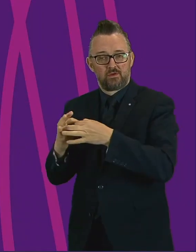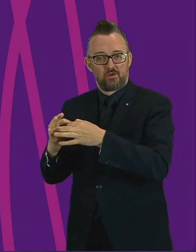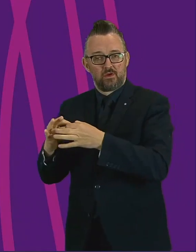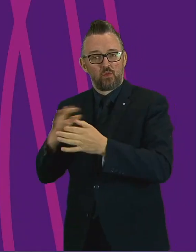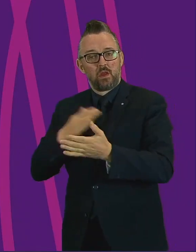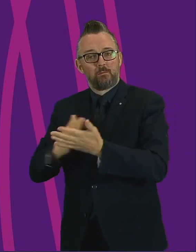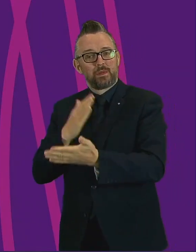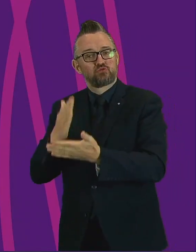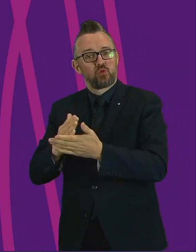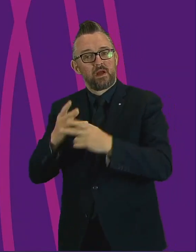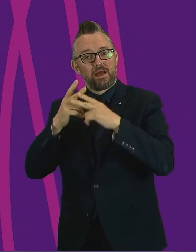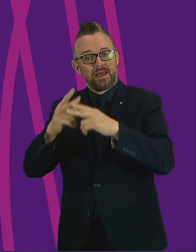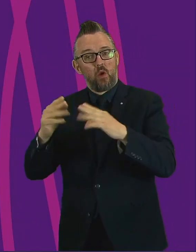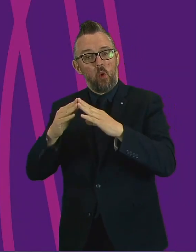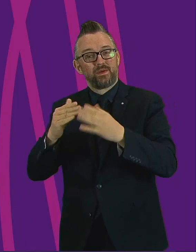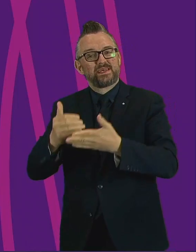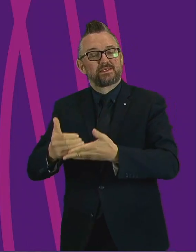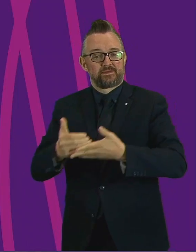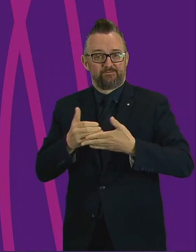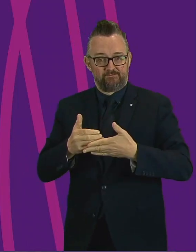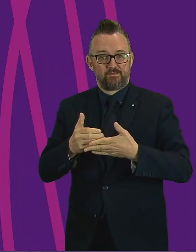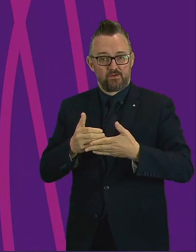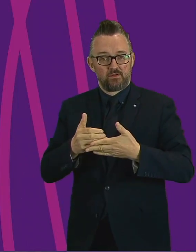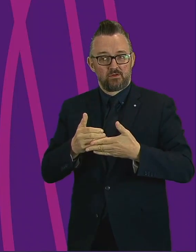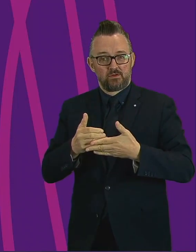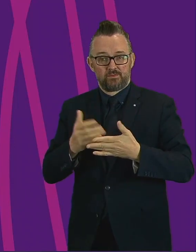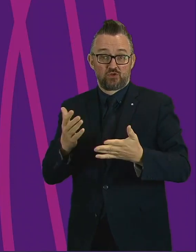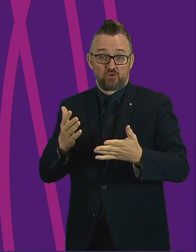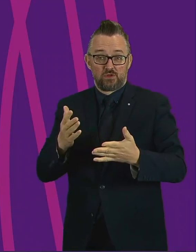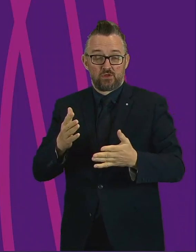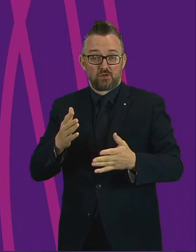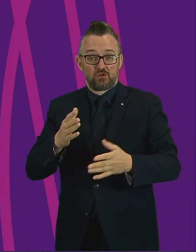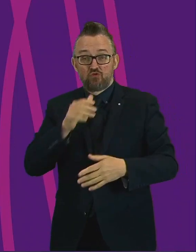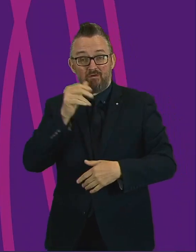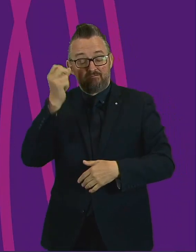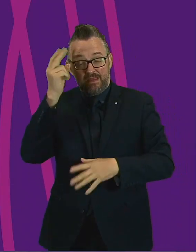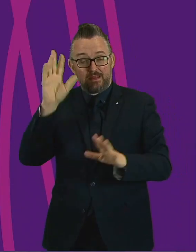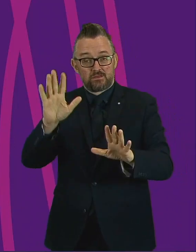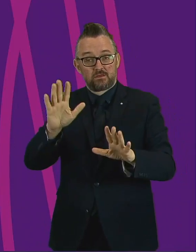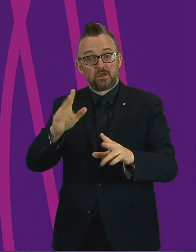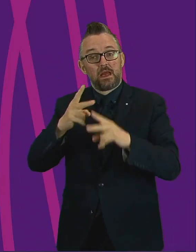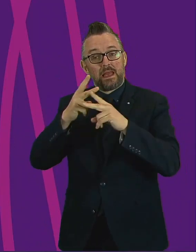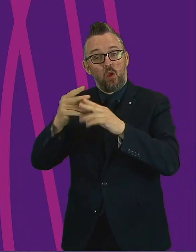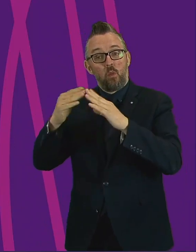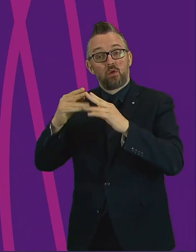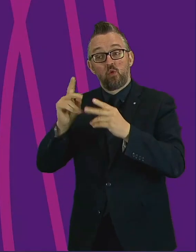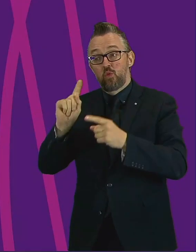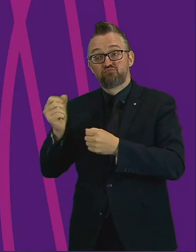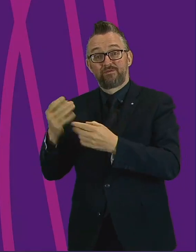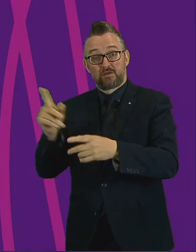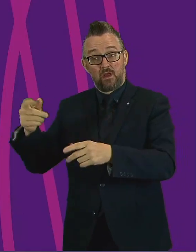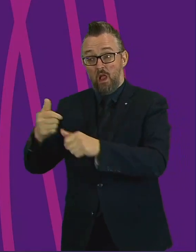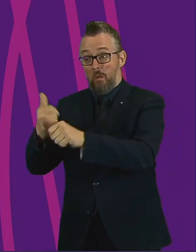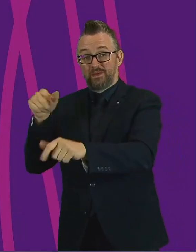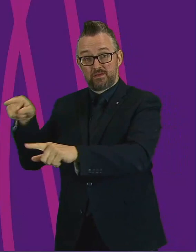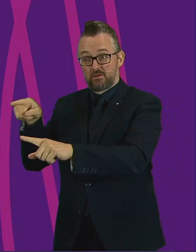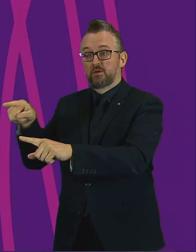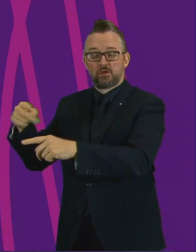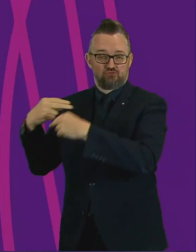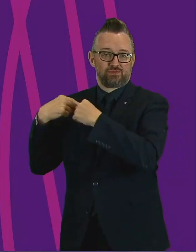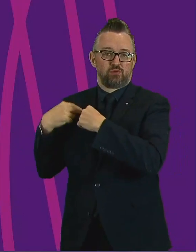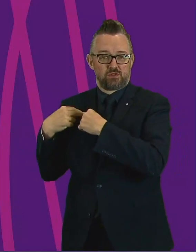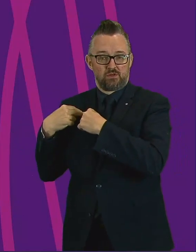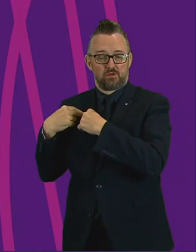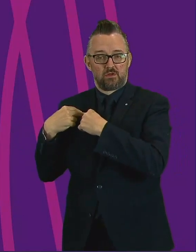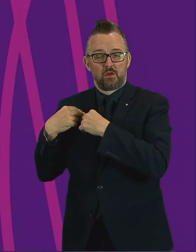that care homes are safe. So, let's not forget here that care home providers have a responsibility, our health protection teams and public